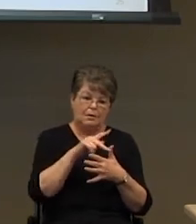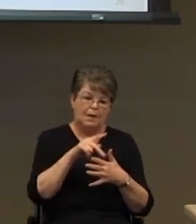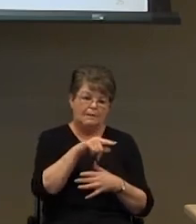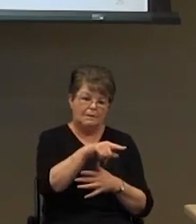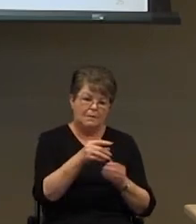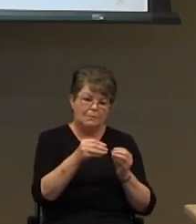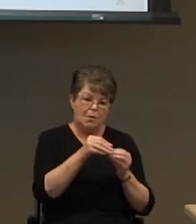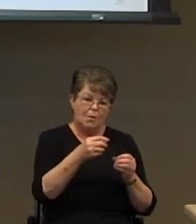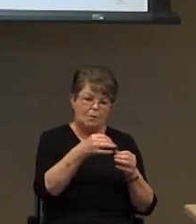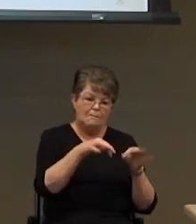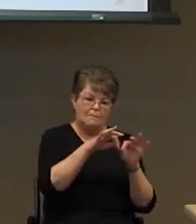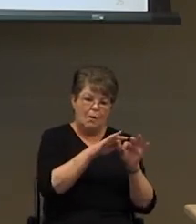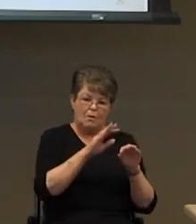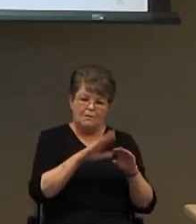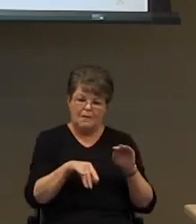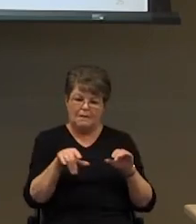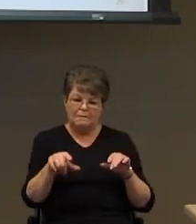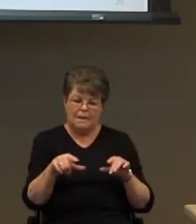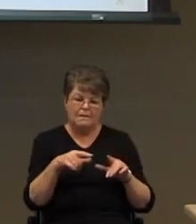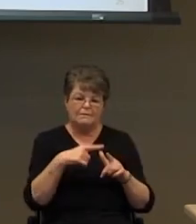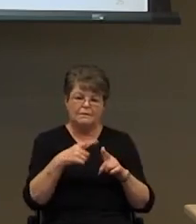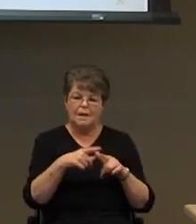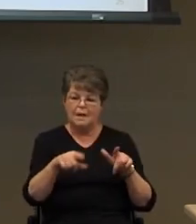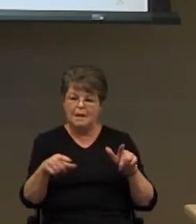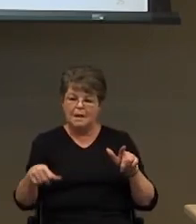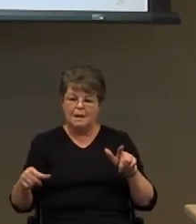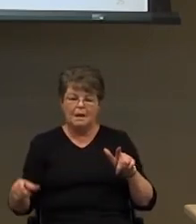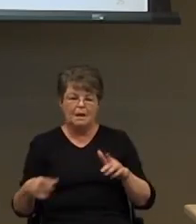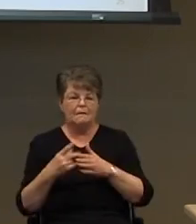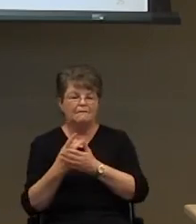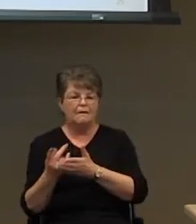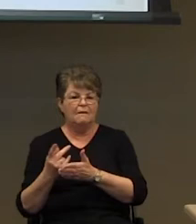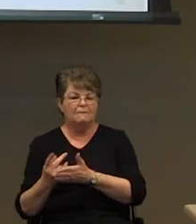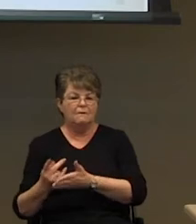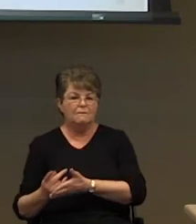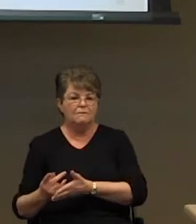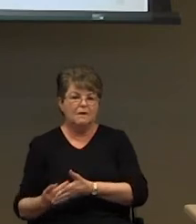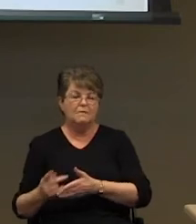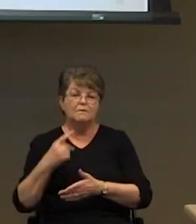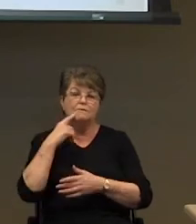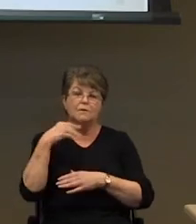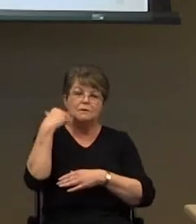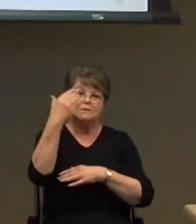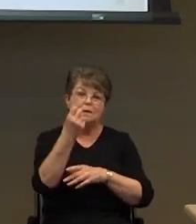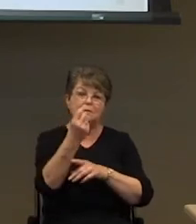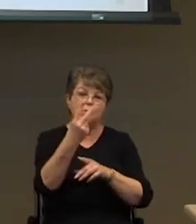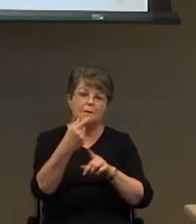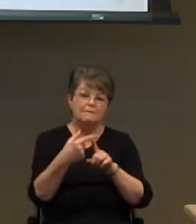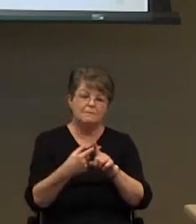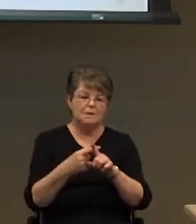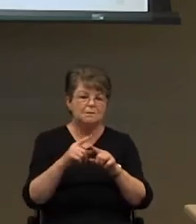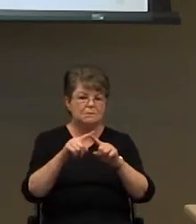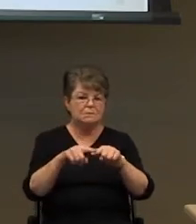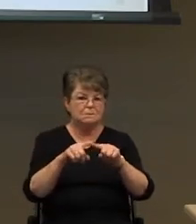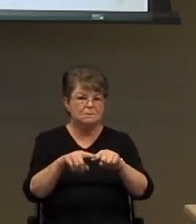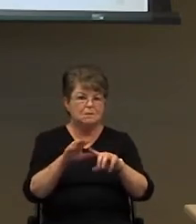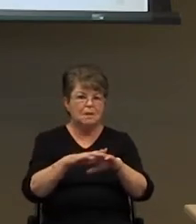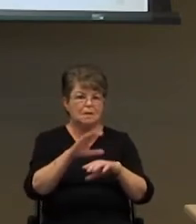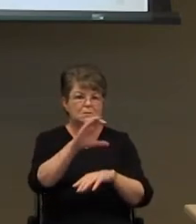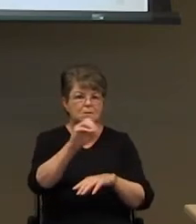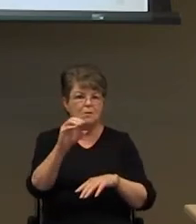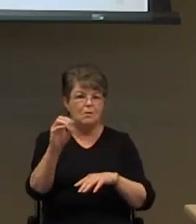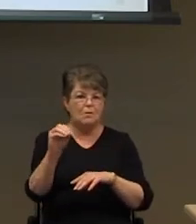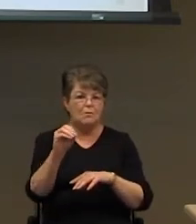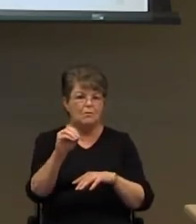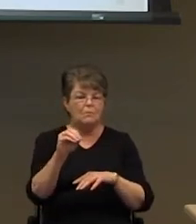stuff falls away. What we talked about here over the next 12 months is conditional upon that COO being hired.